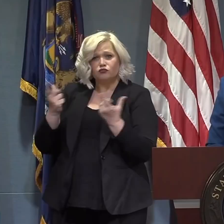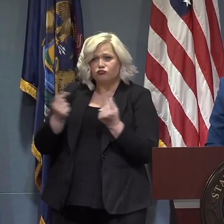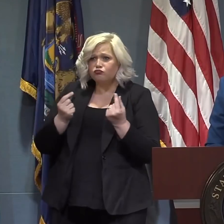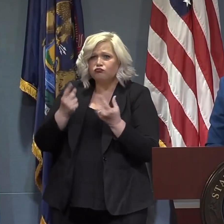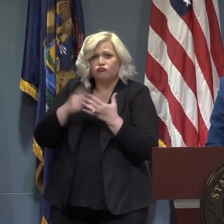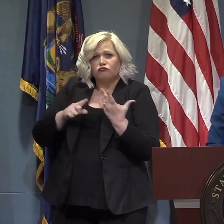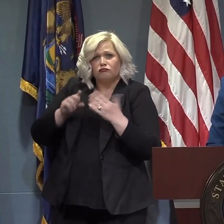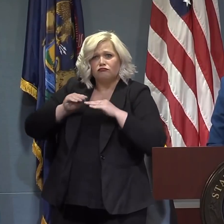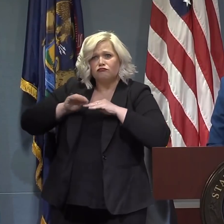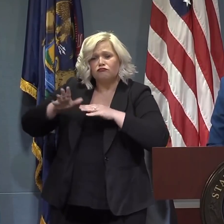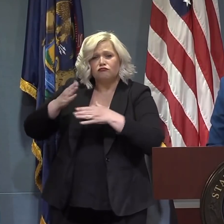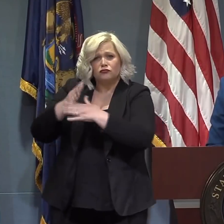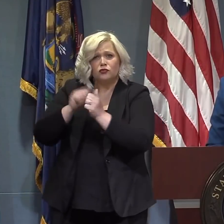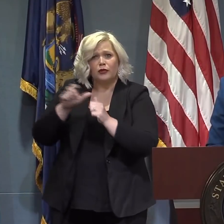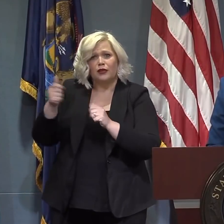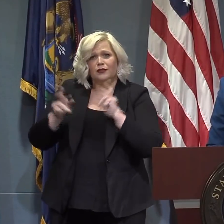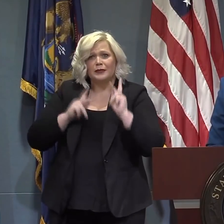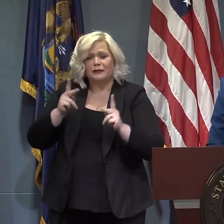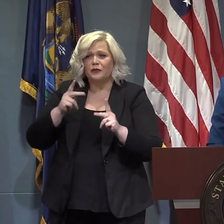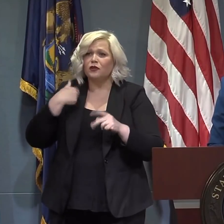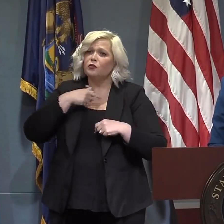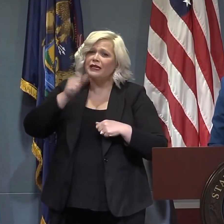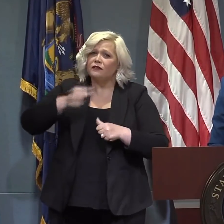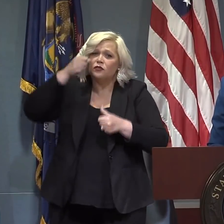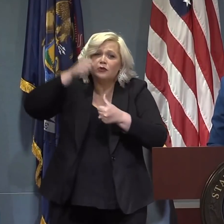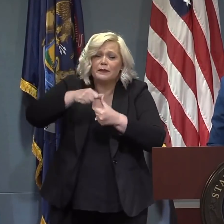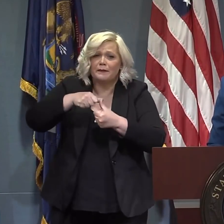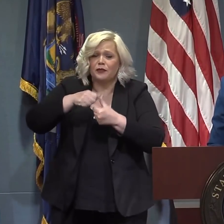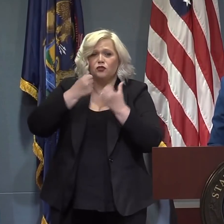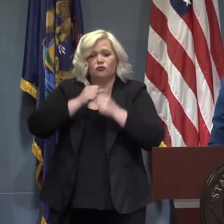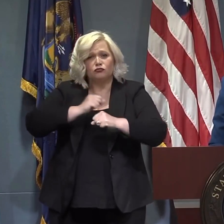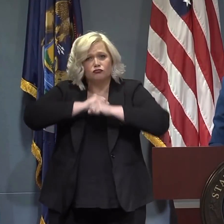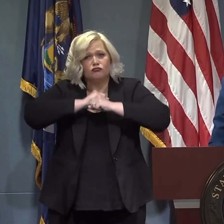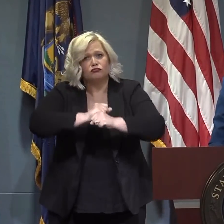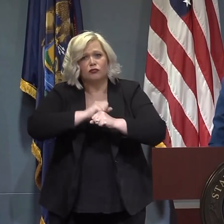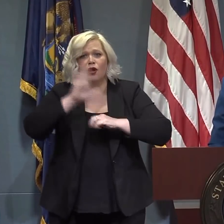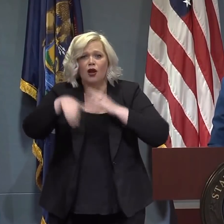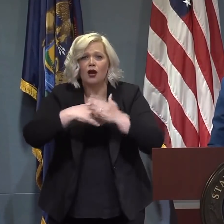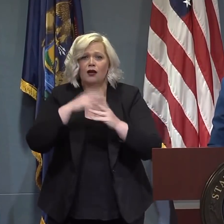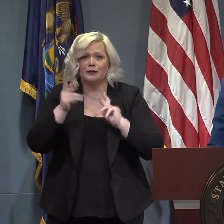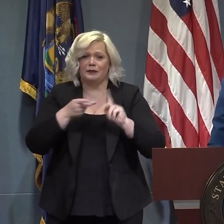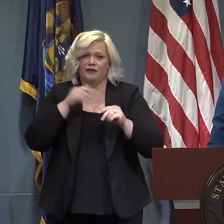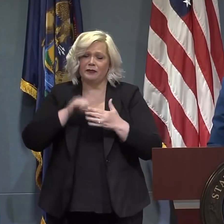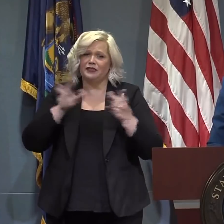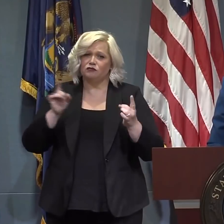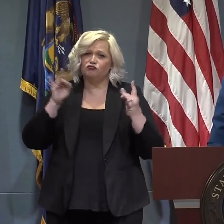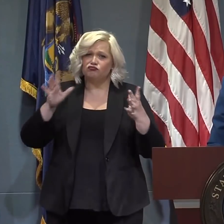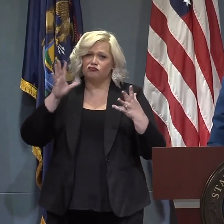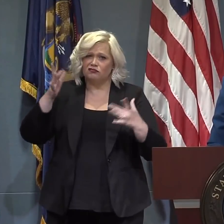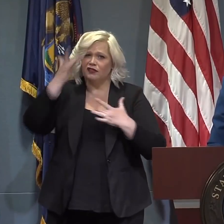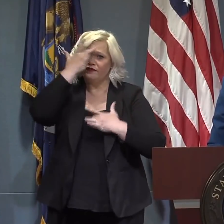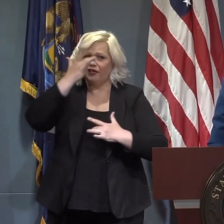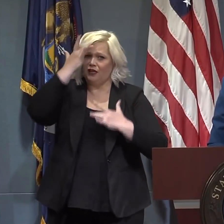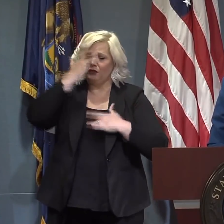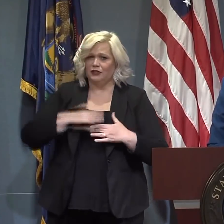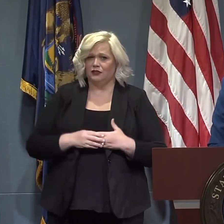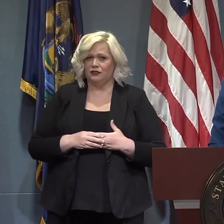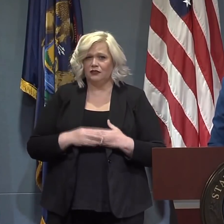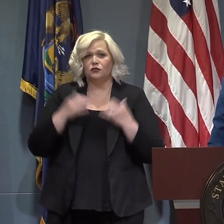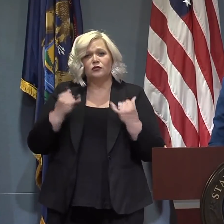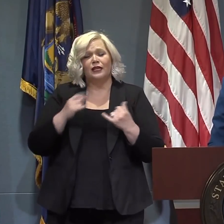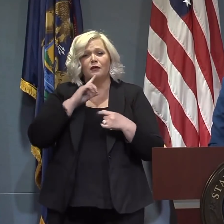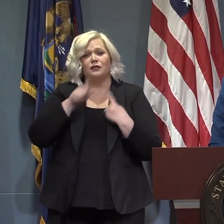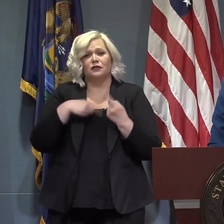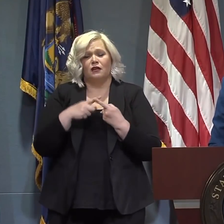must continue to do everything that we can to protect those around us from this virus. Today, I want to